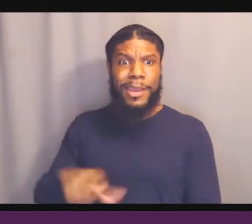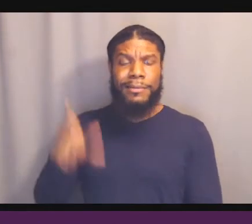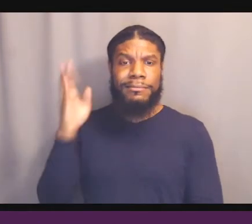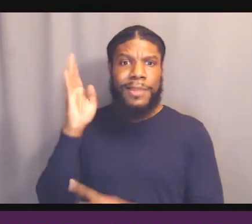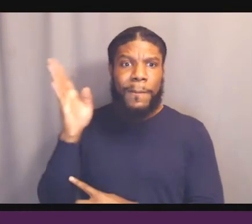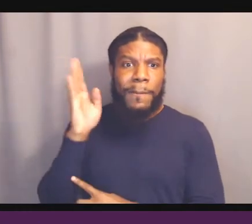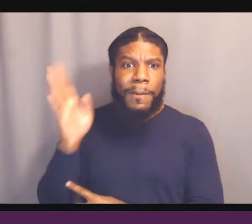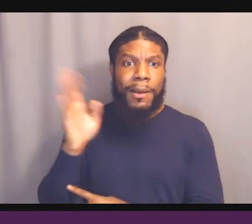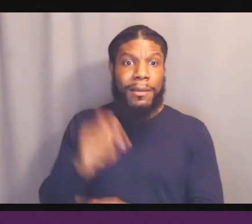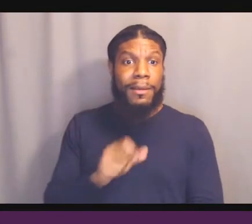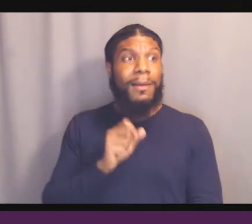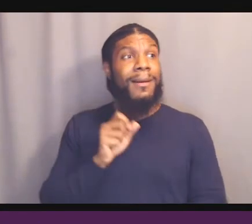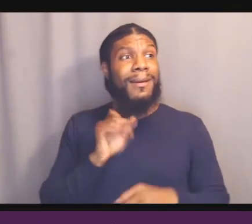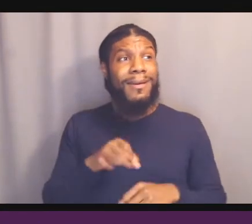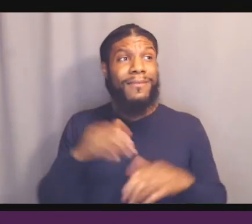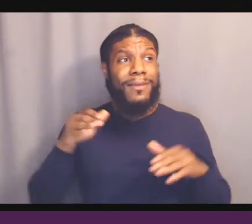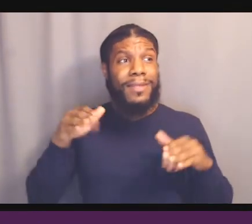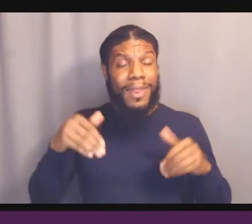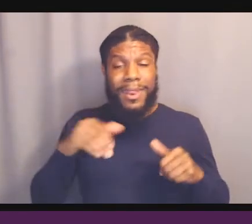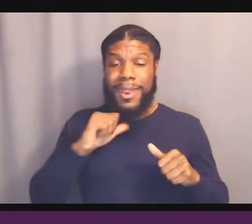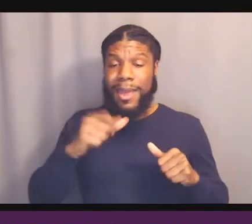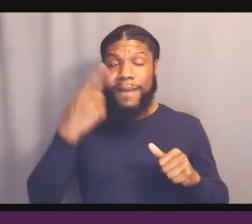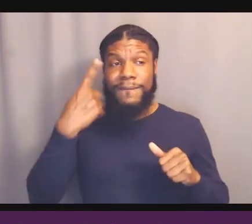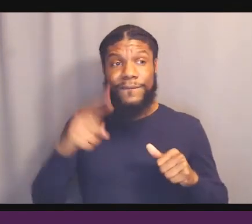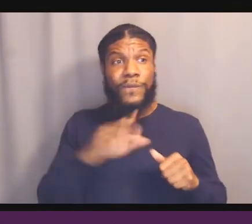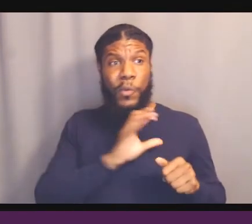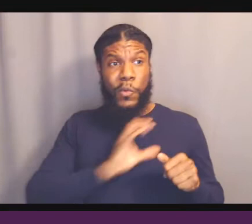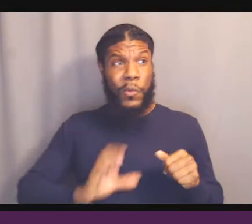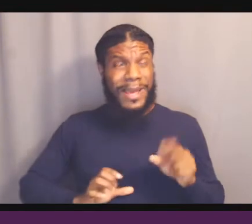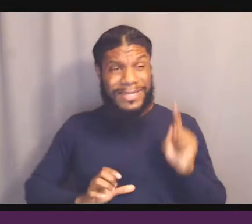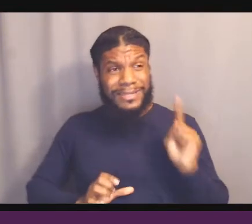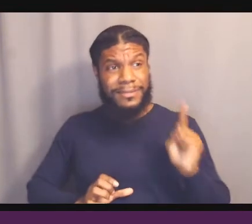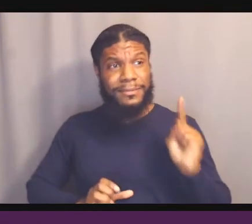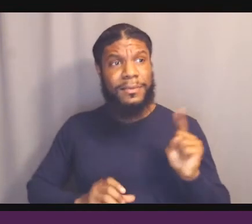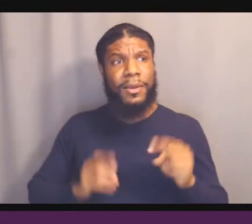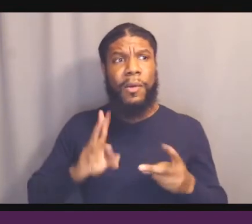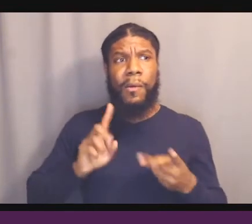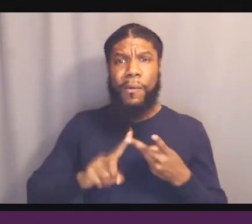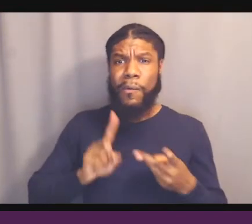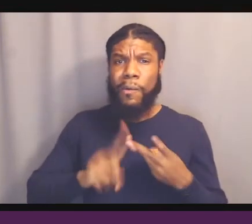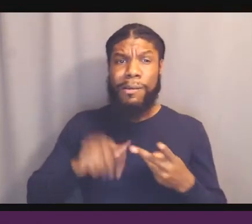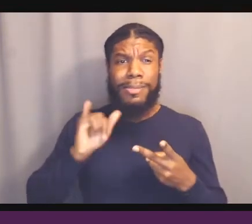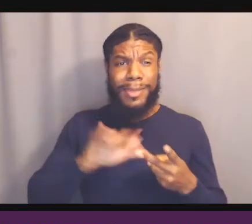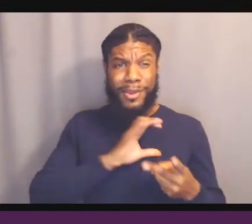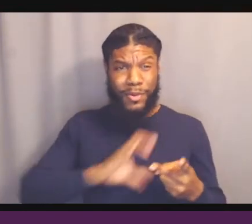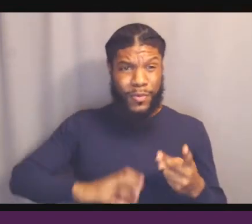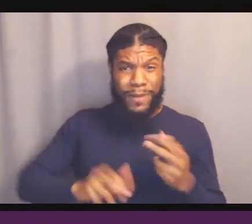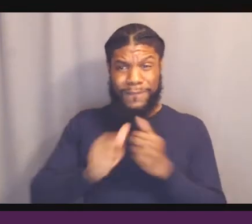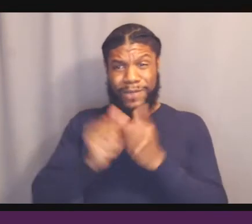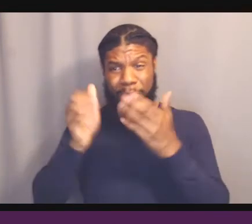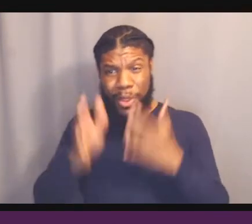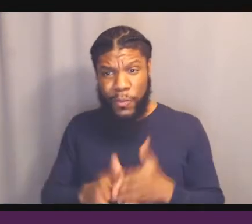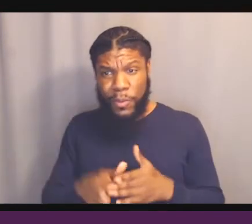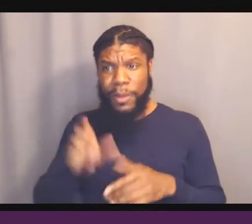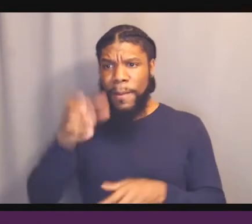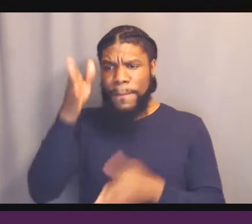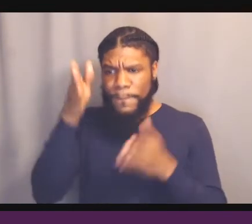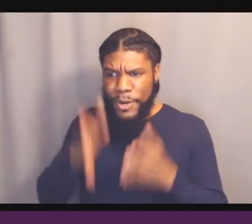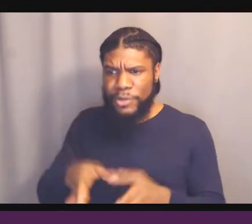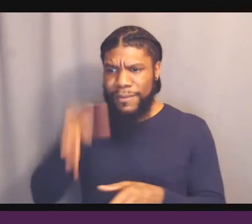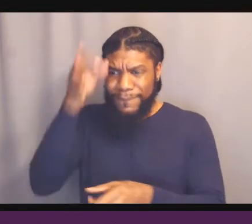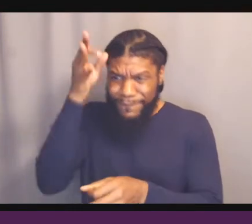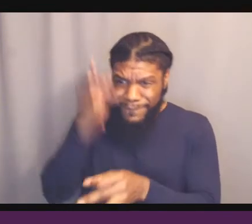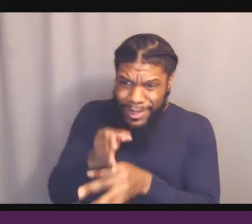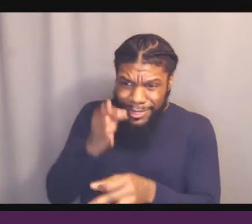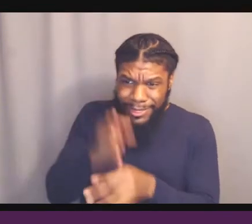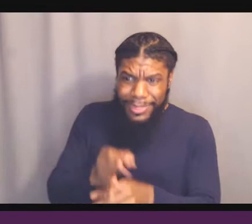it had not been for Christ, if it had not been for that Christ follower, faith walker, coming to